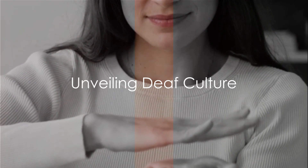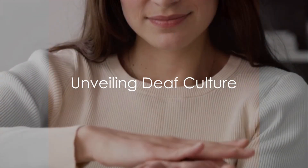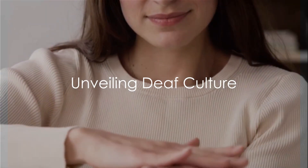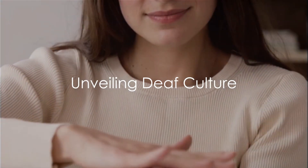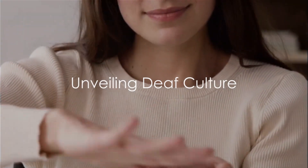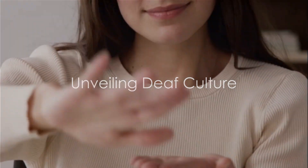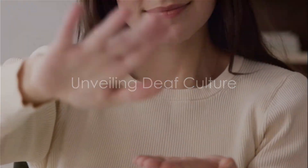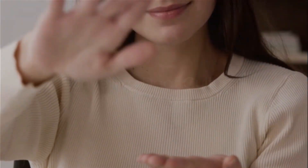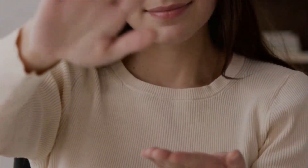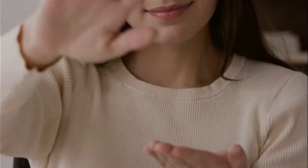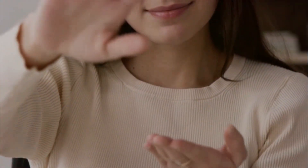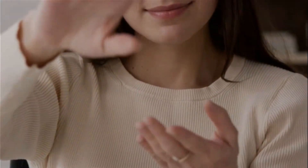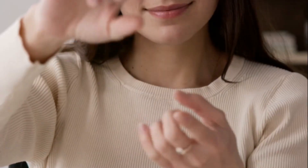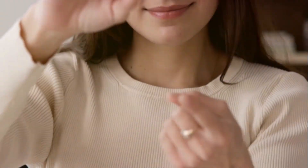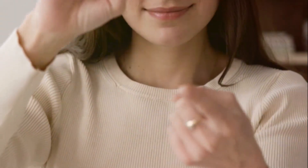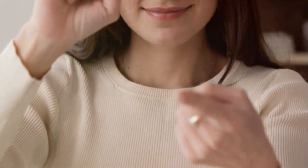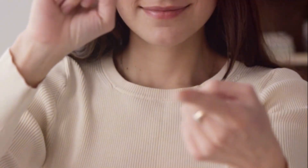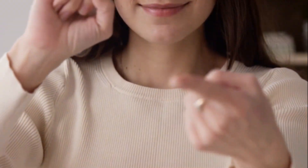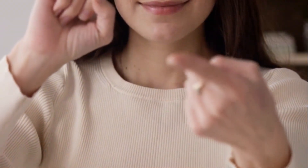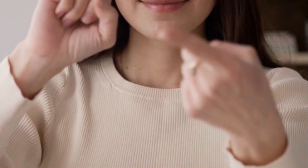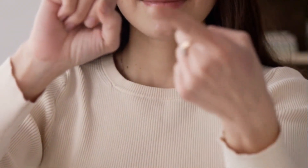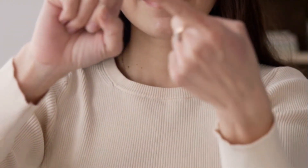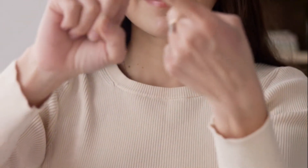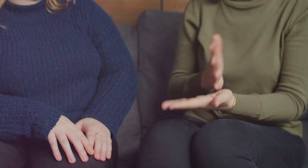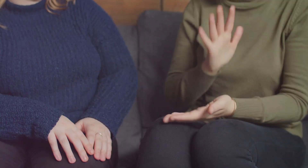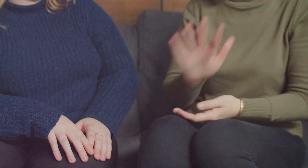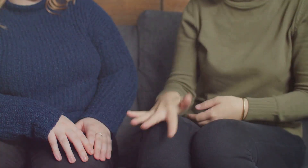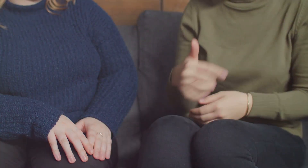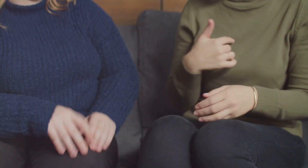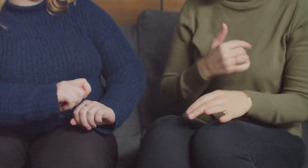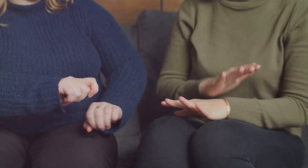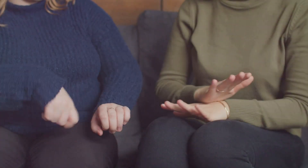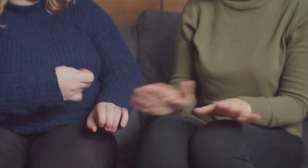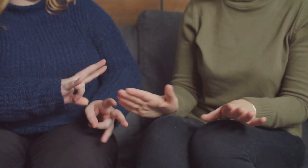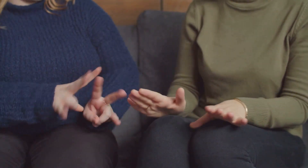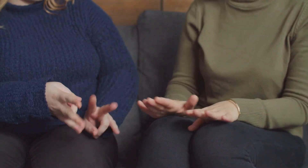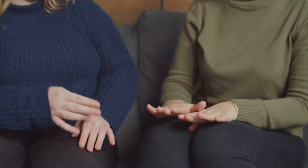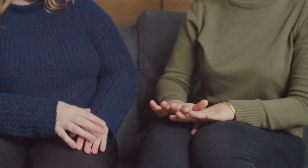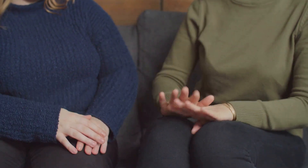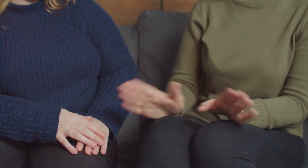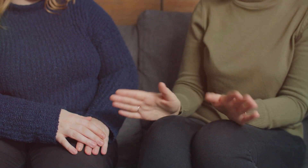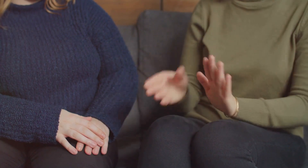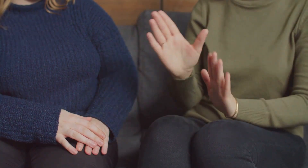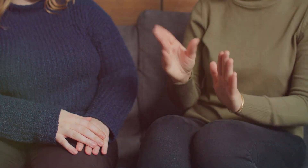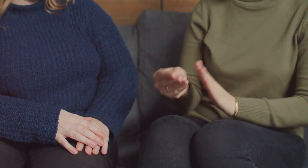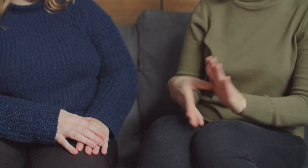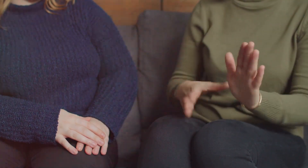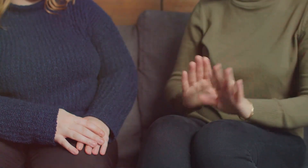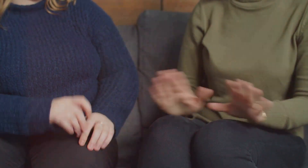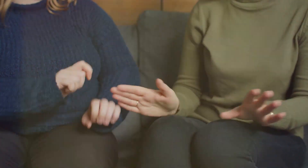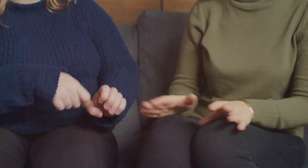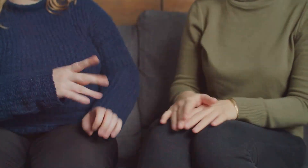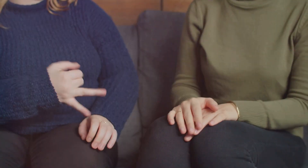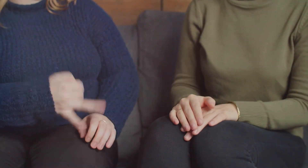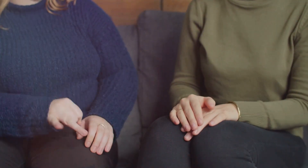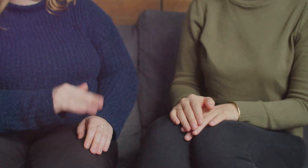rich blend of shared experiences and values. It's a cultural mosaic, shaped by those who are Deaf, encapsulating beliefs,